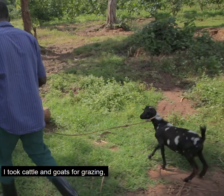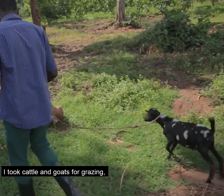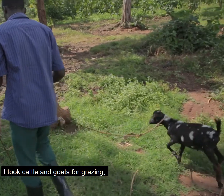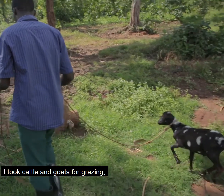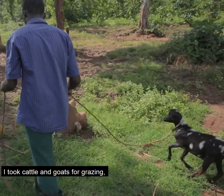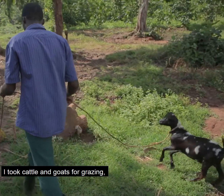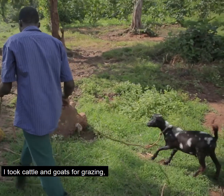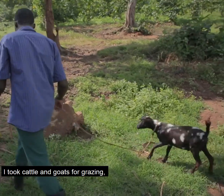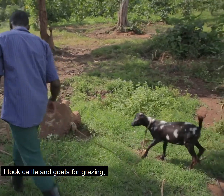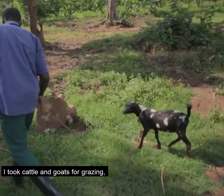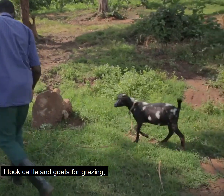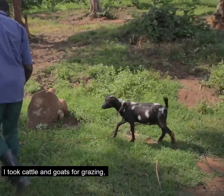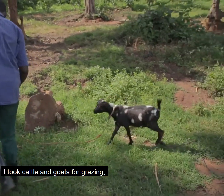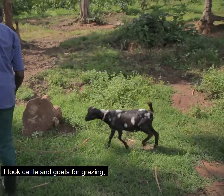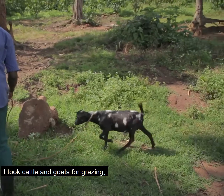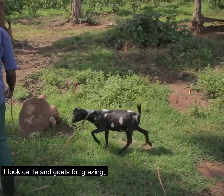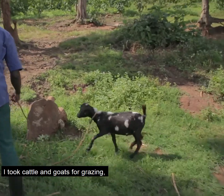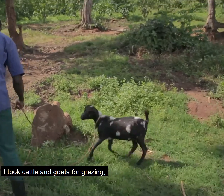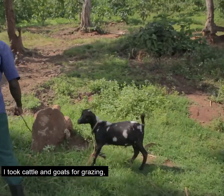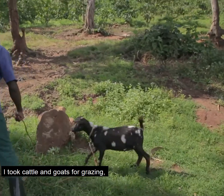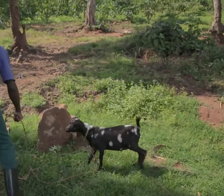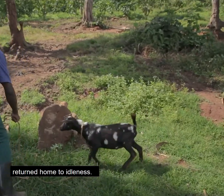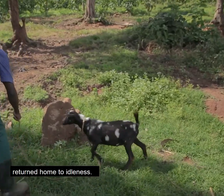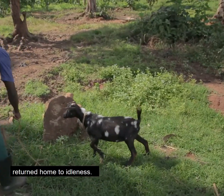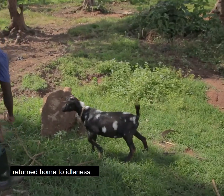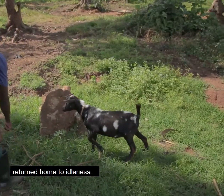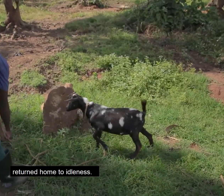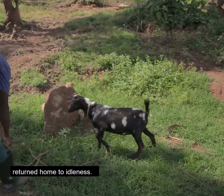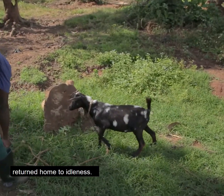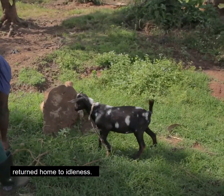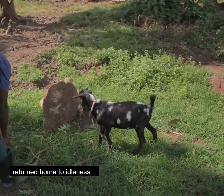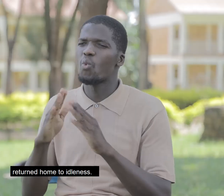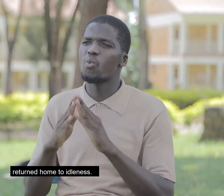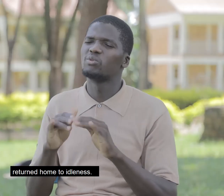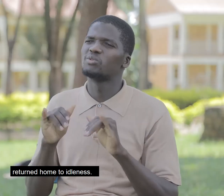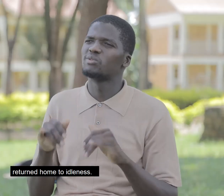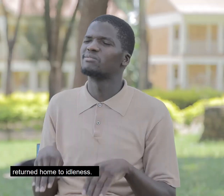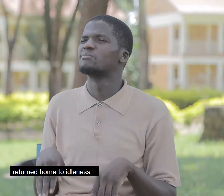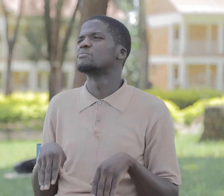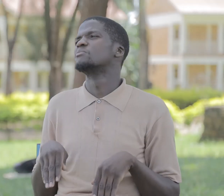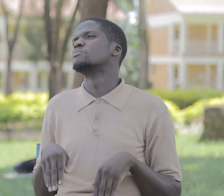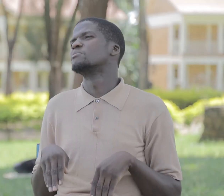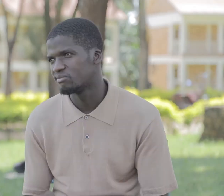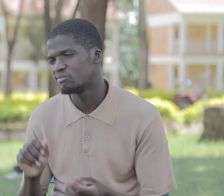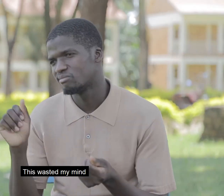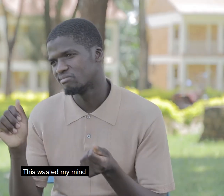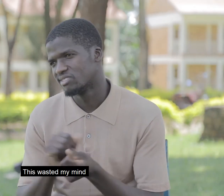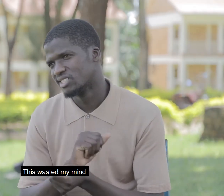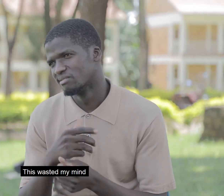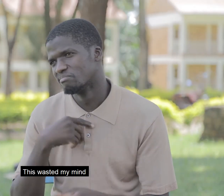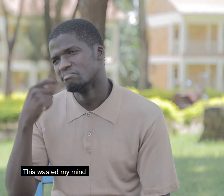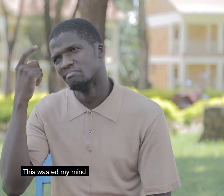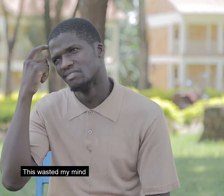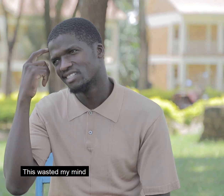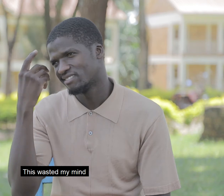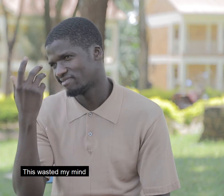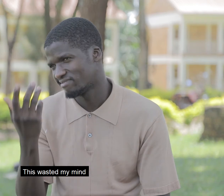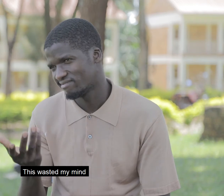I took cattle, goats for grazing, returning home to idleness. This wasted my